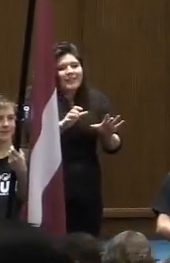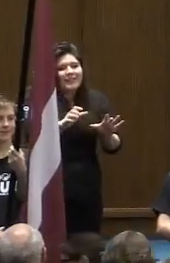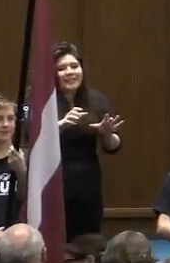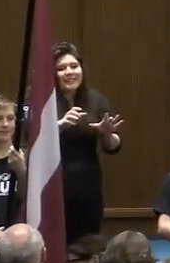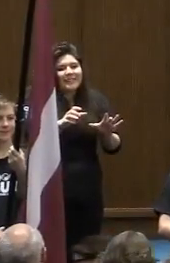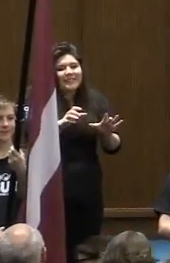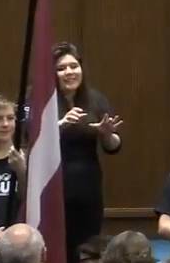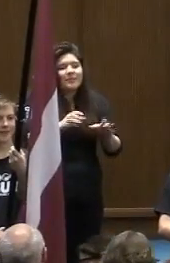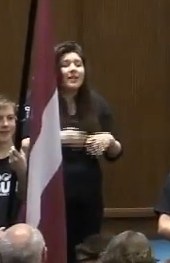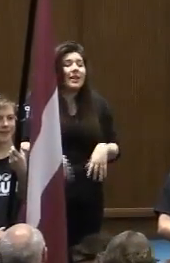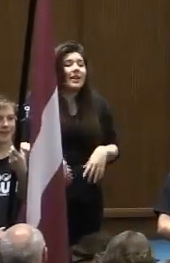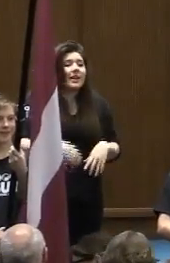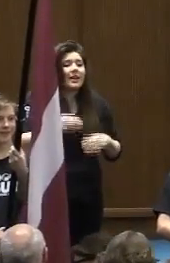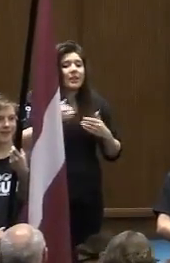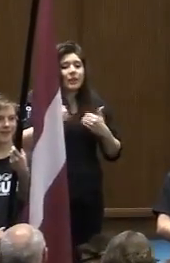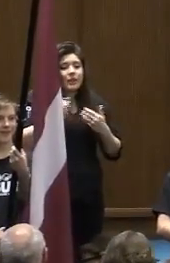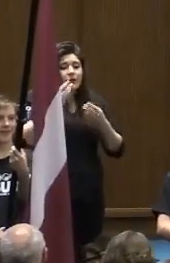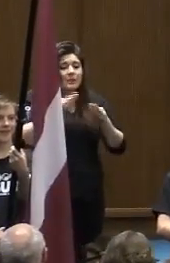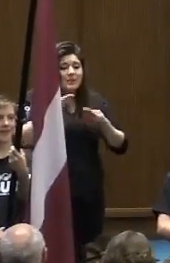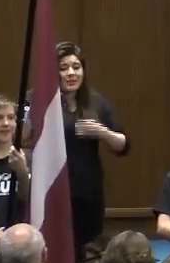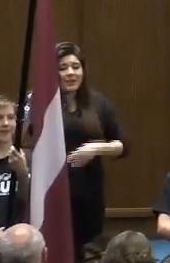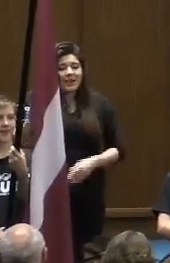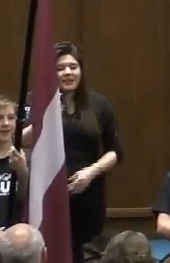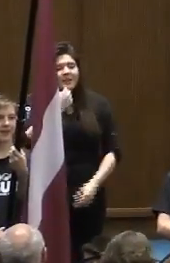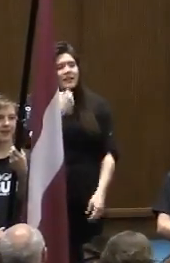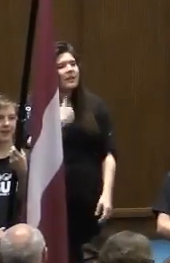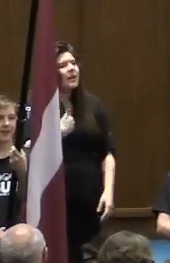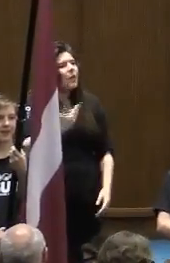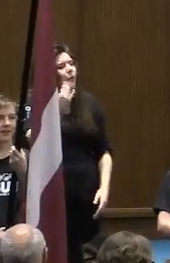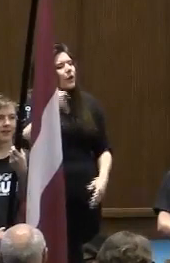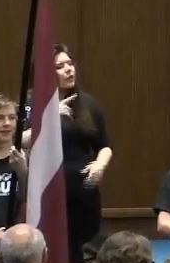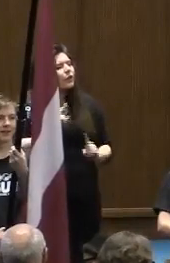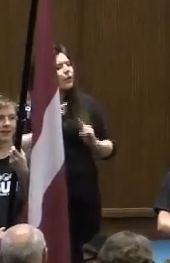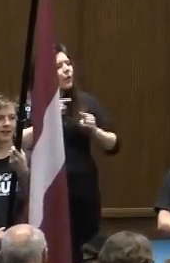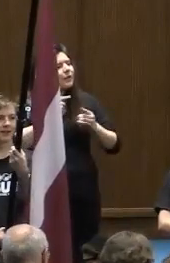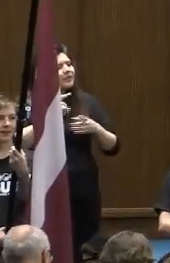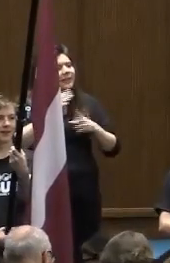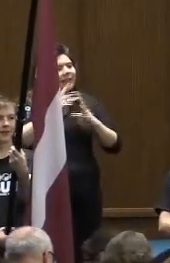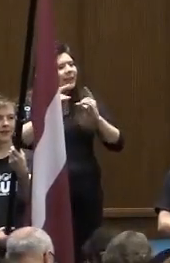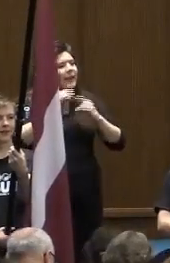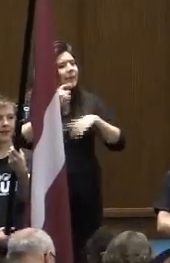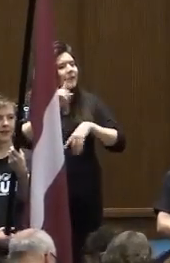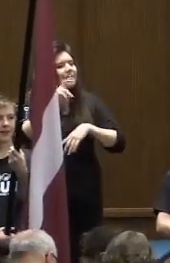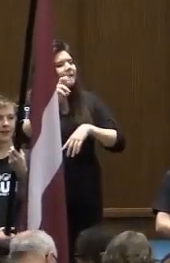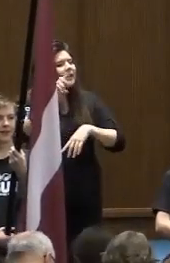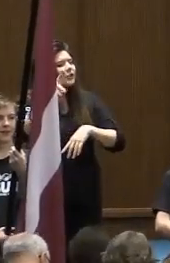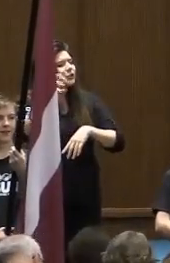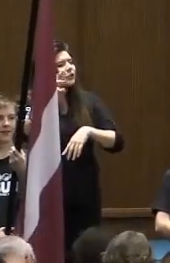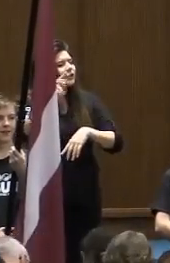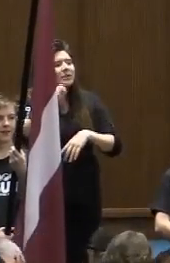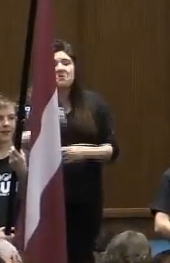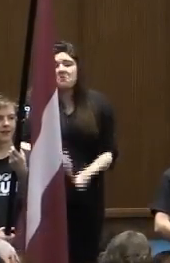minister in Wasilla, Alaska said, hey, why don't you go on this trip? And he's like, well, I just don't want to,